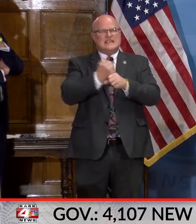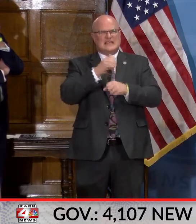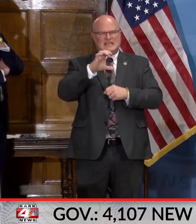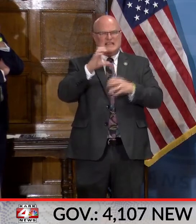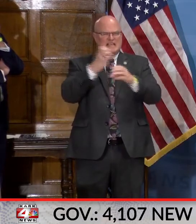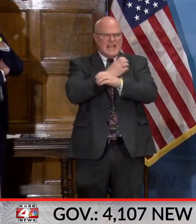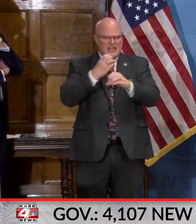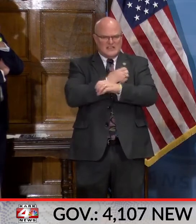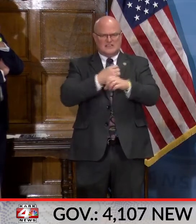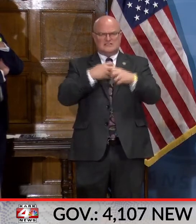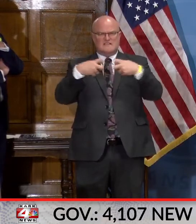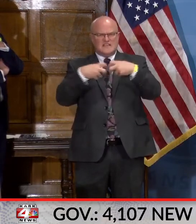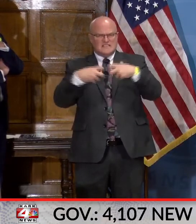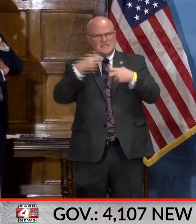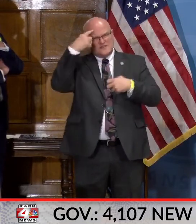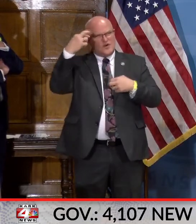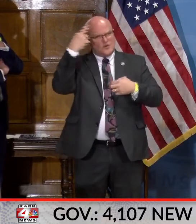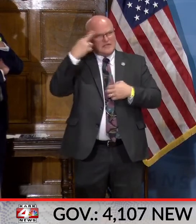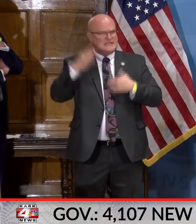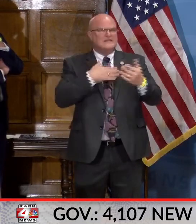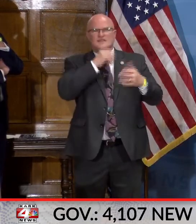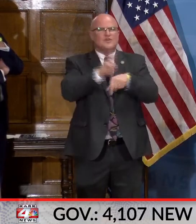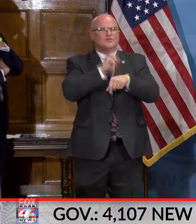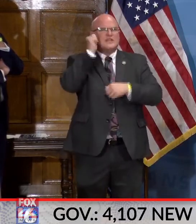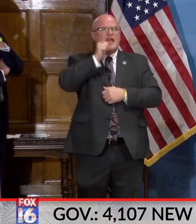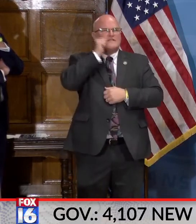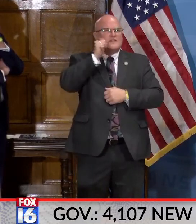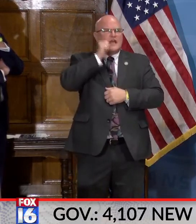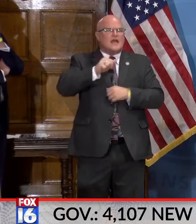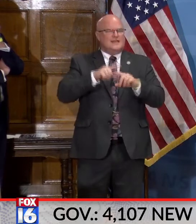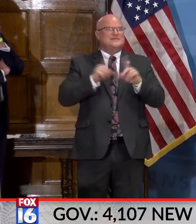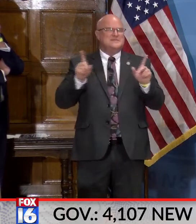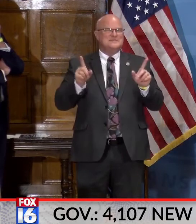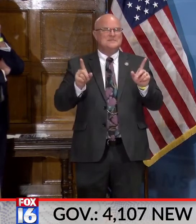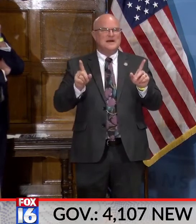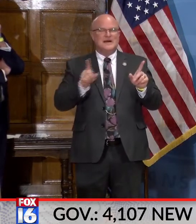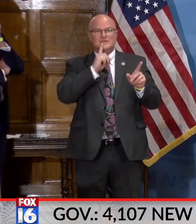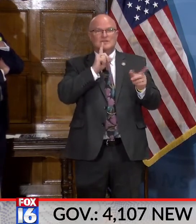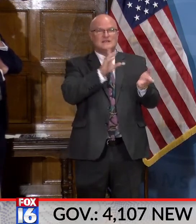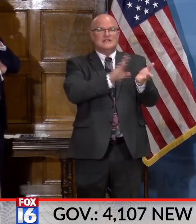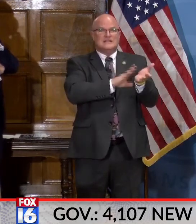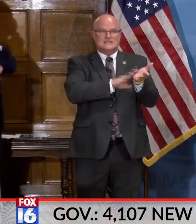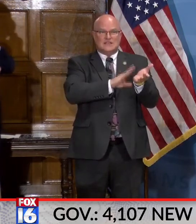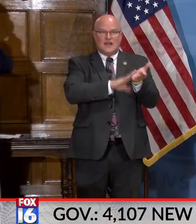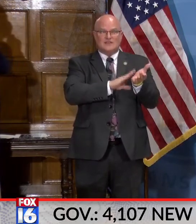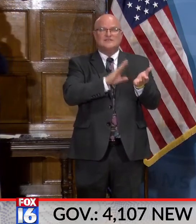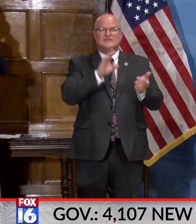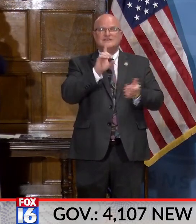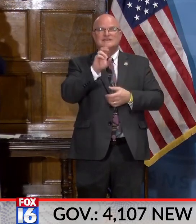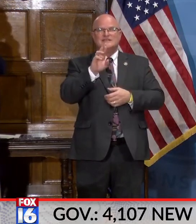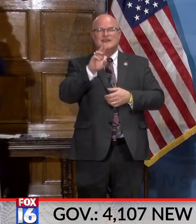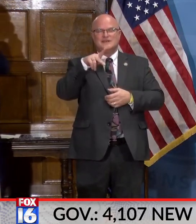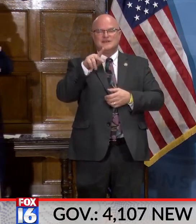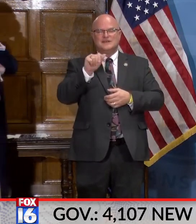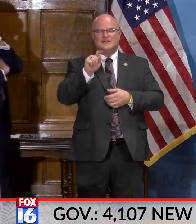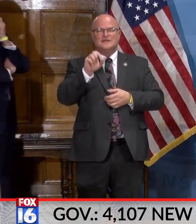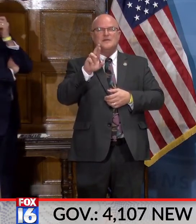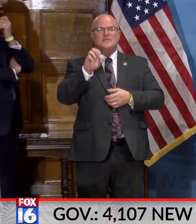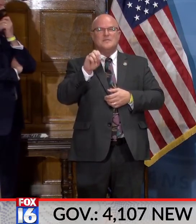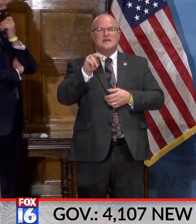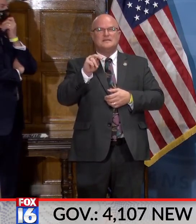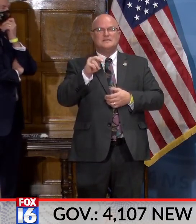and physics for a reason, even if you don't use that every day in your pharmacy. But it certainly, doctors too, Dr. Patterson, but it certainly helps you to